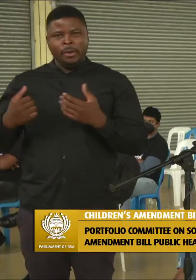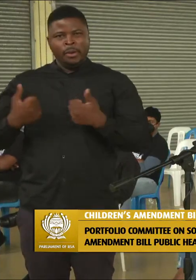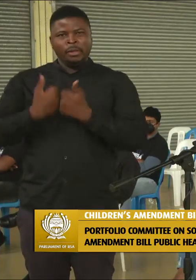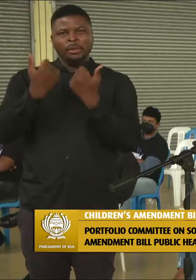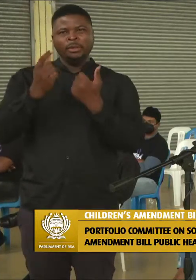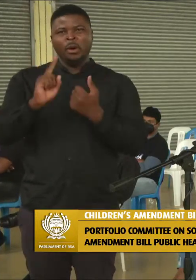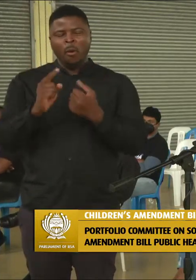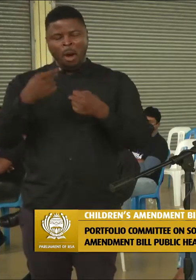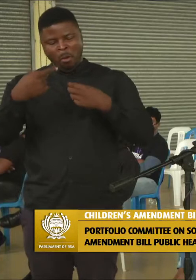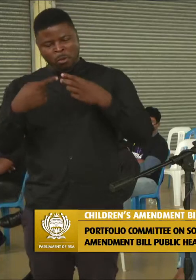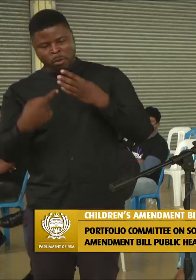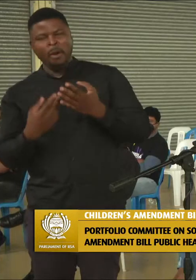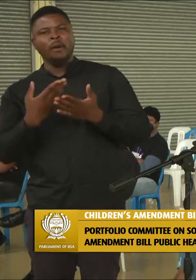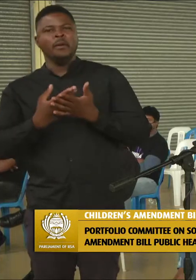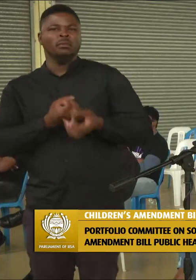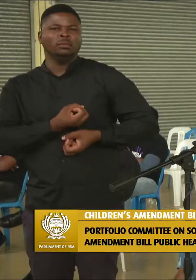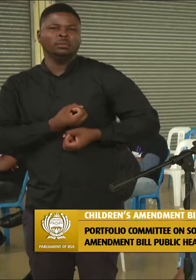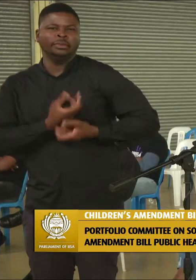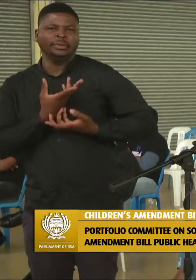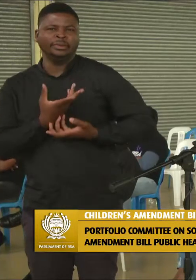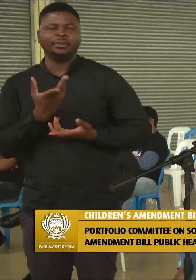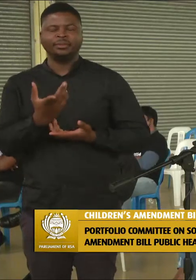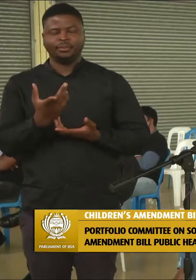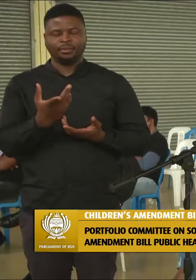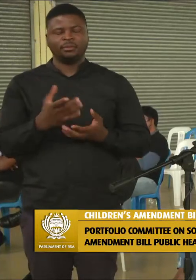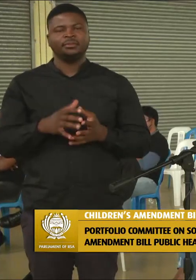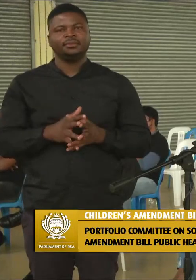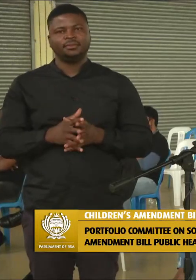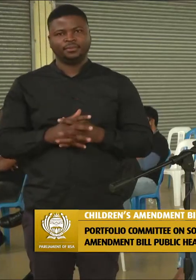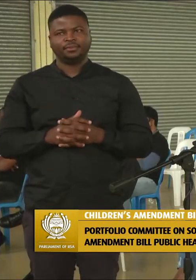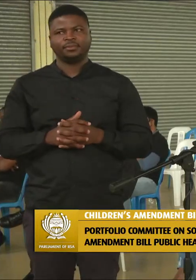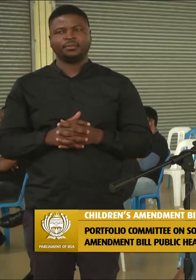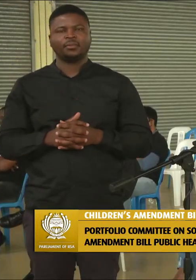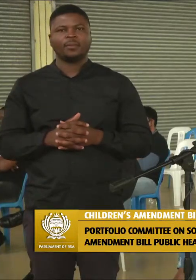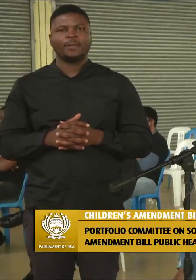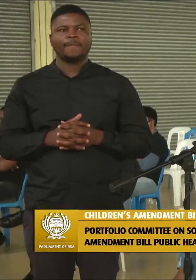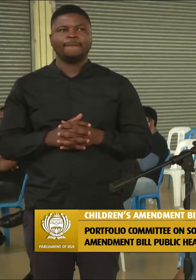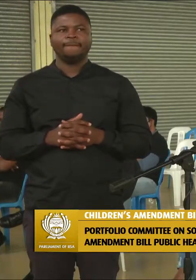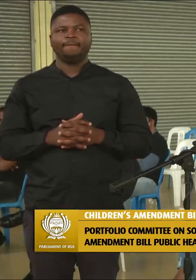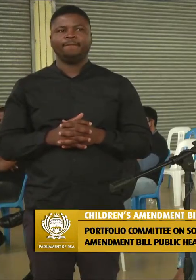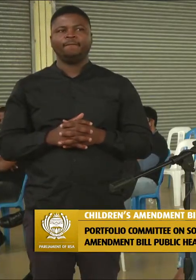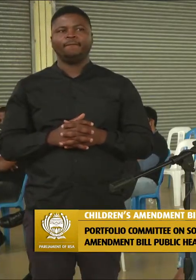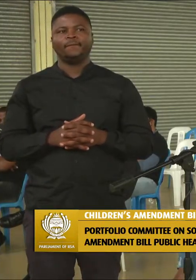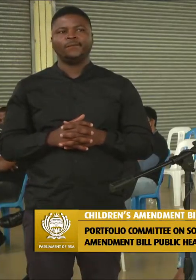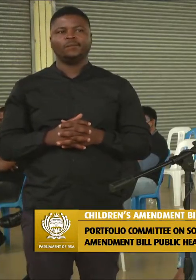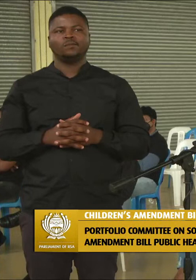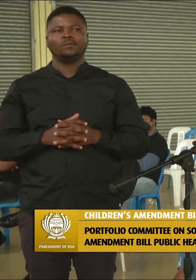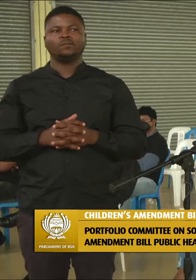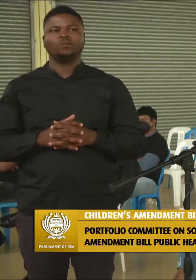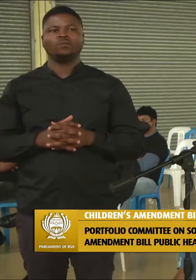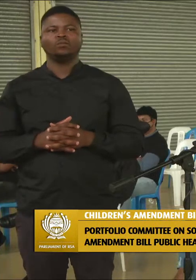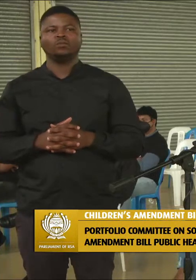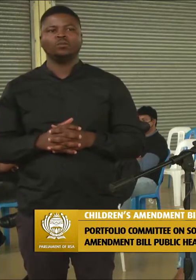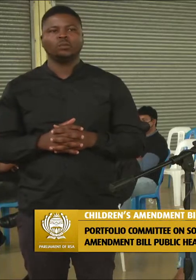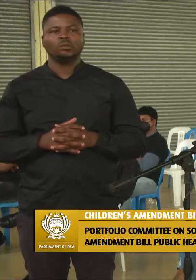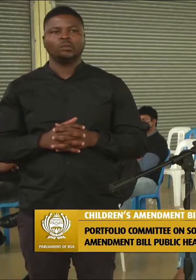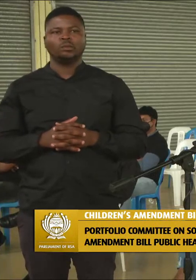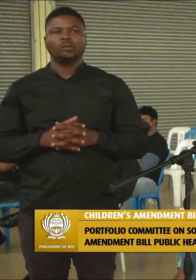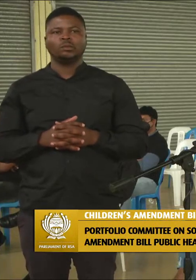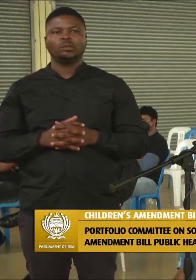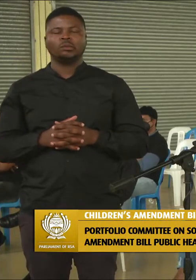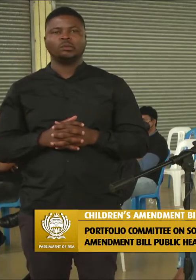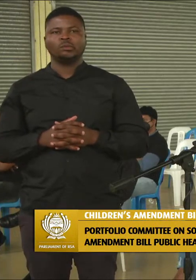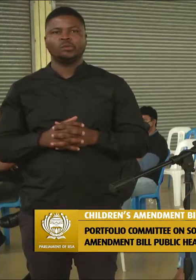imaphi. This psychologist will then state exactly what challenges are facing